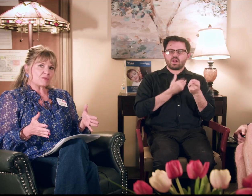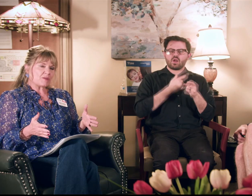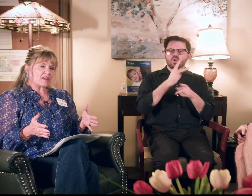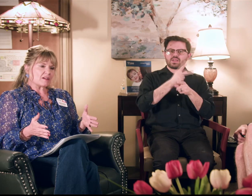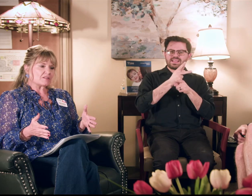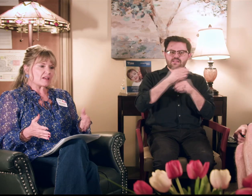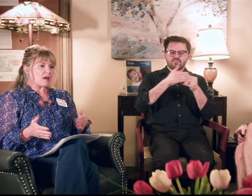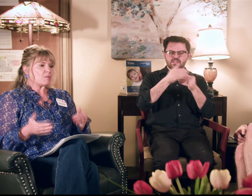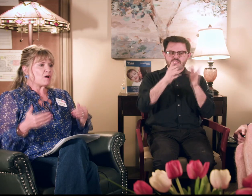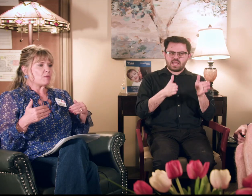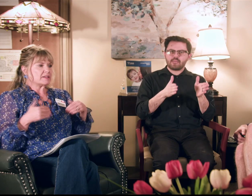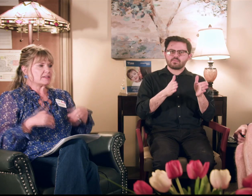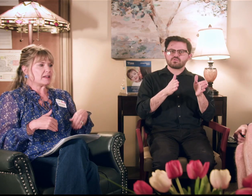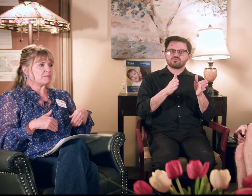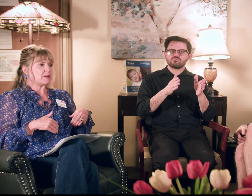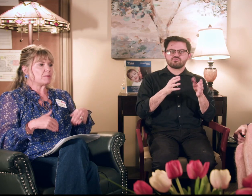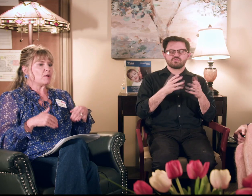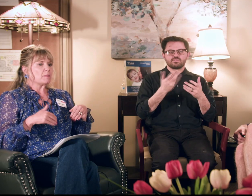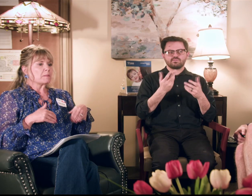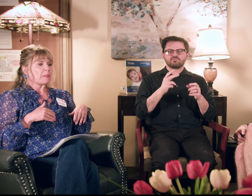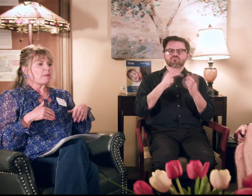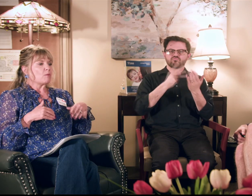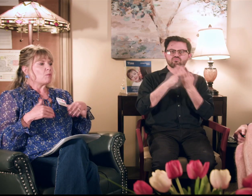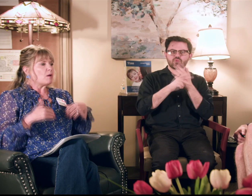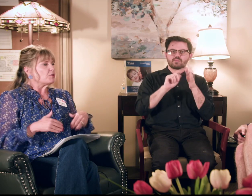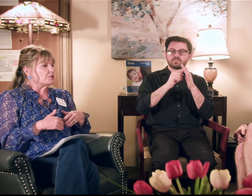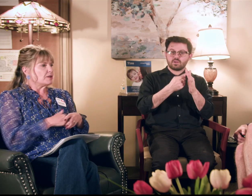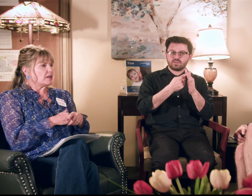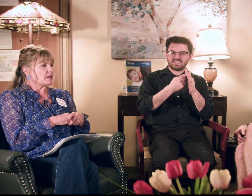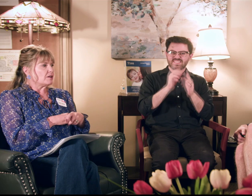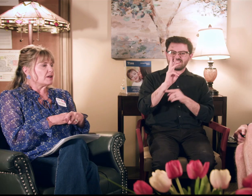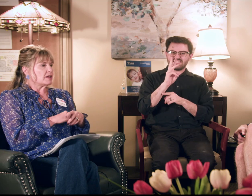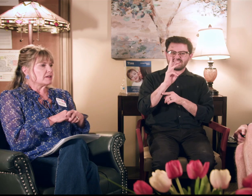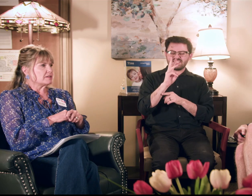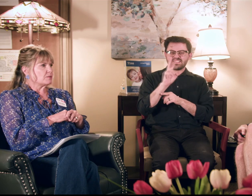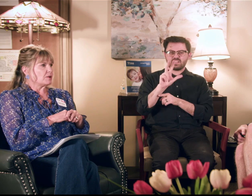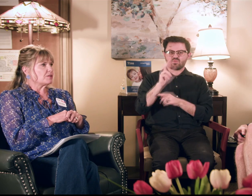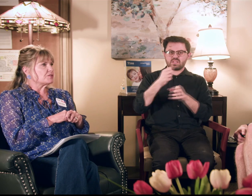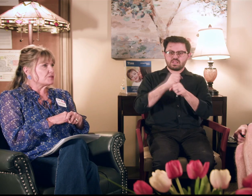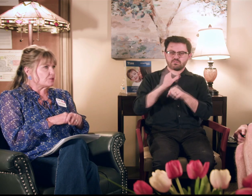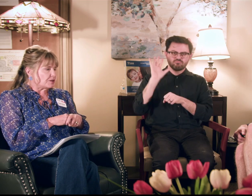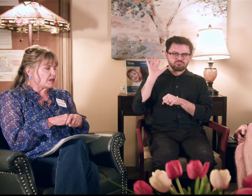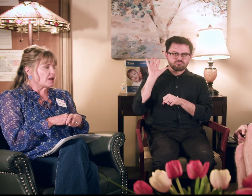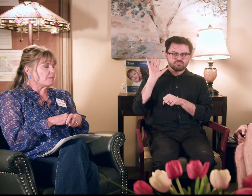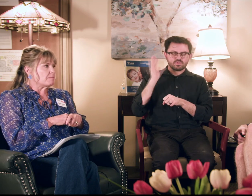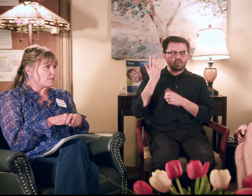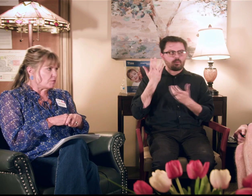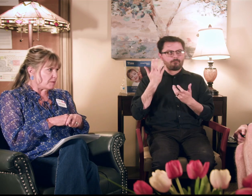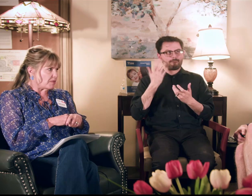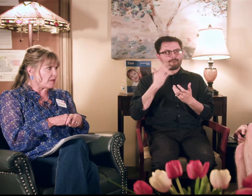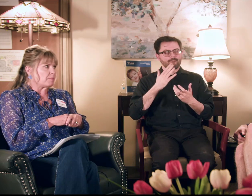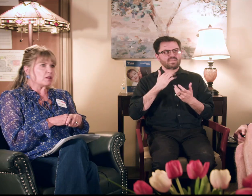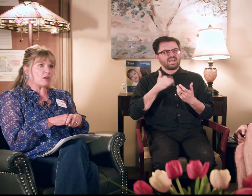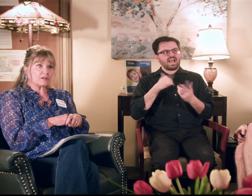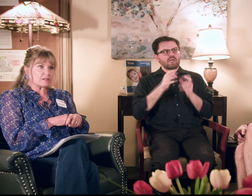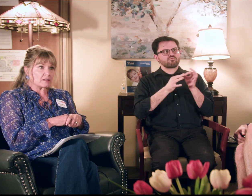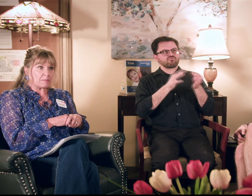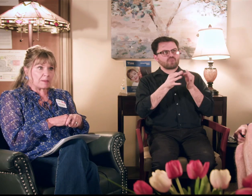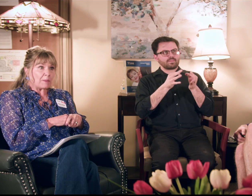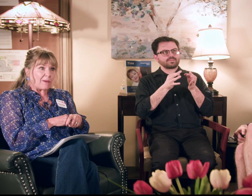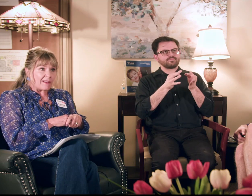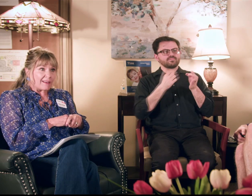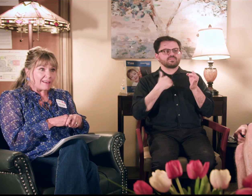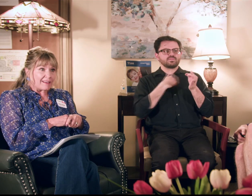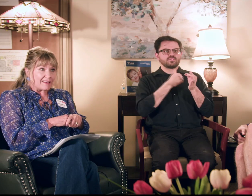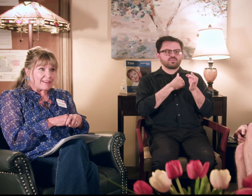for 63 years. I will always say to people, what we're doing here is we are stewarding a movement that belongs